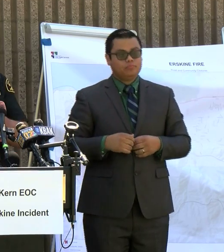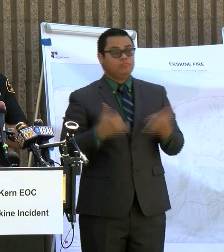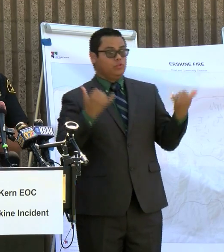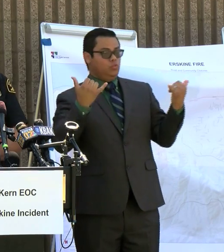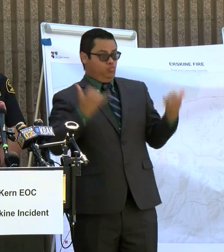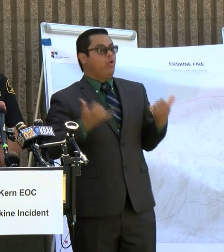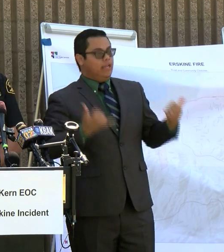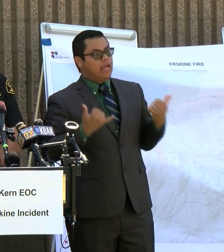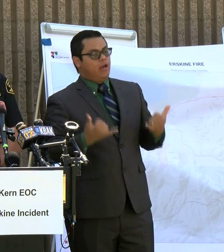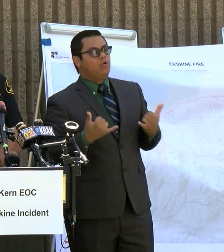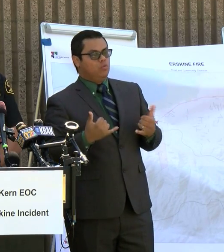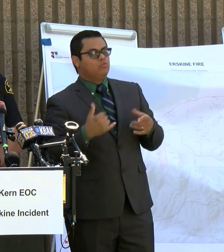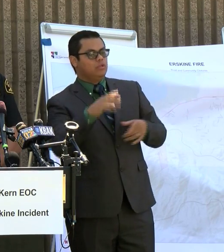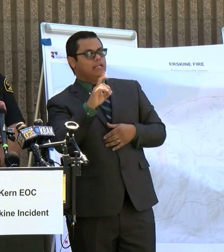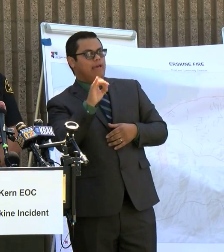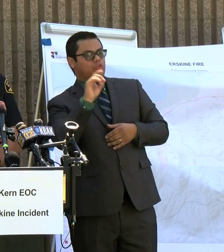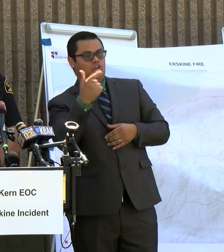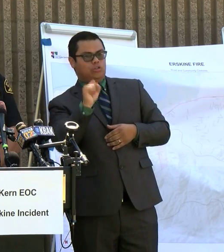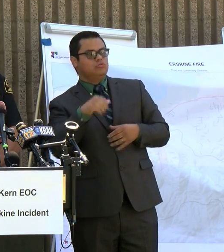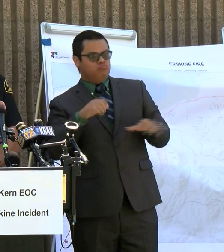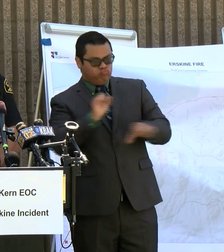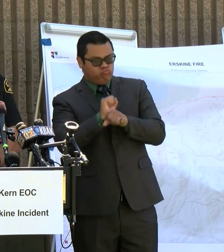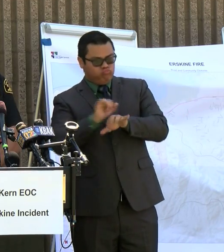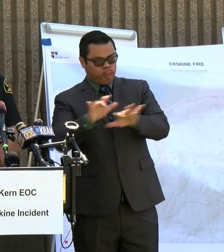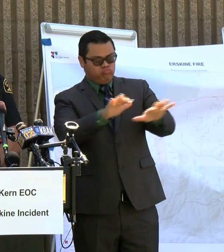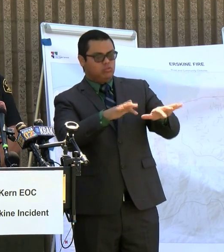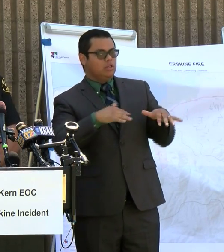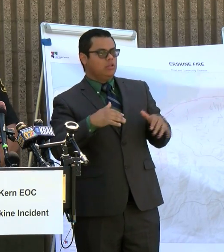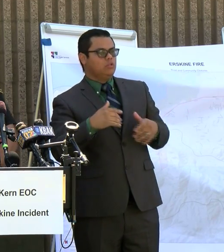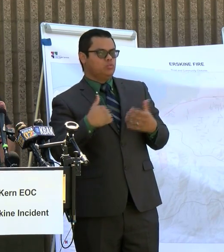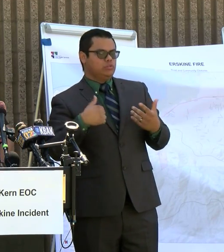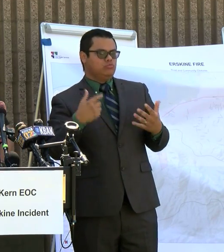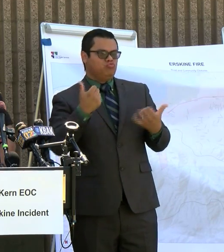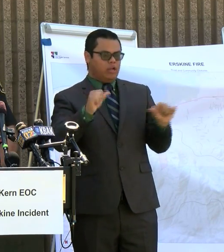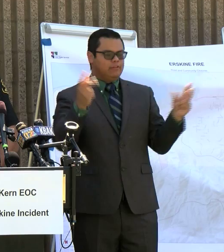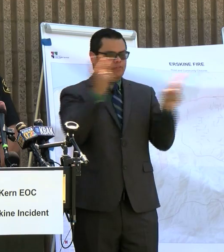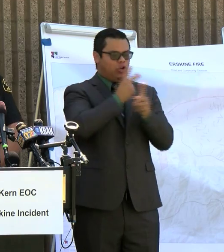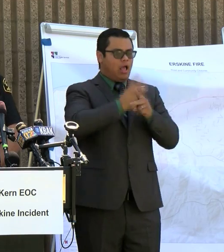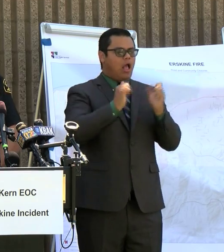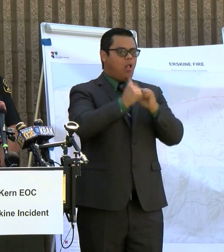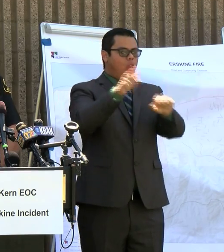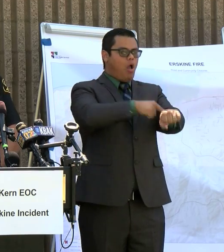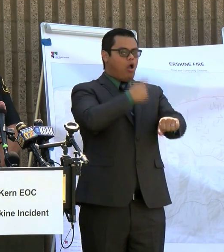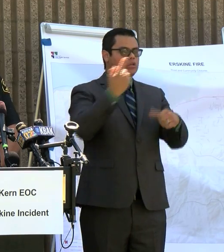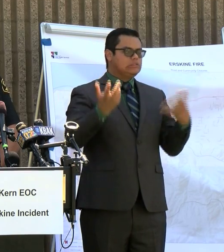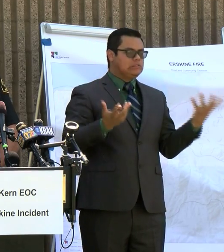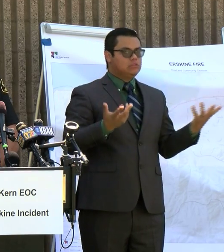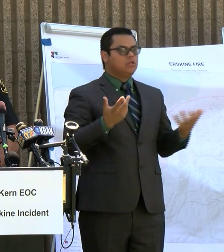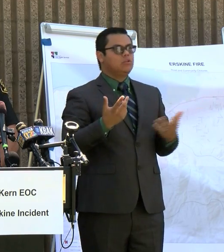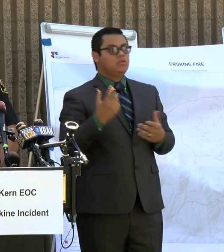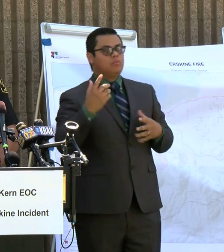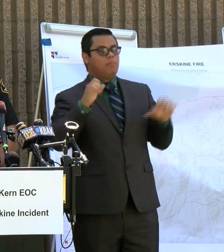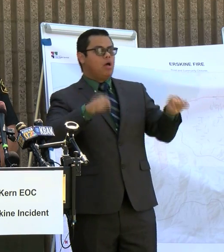a grasp of how long it's going to take them. Latest I heard is possibly 3 more days of work.